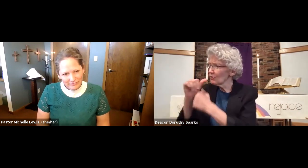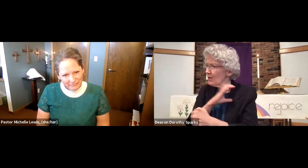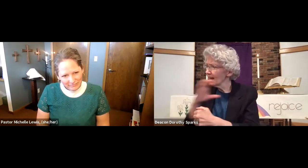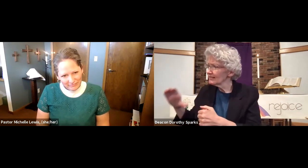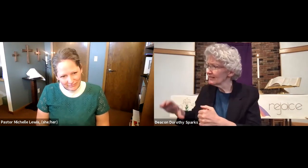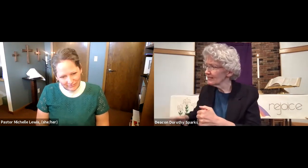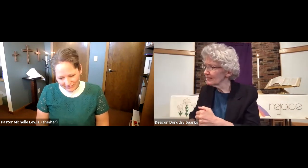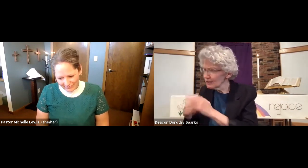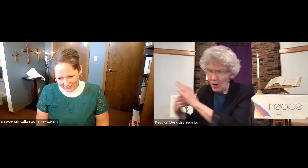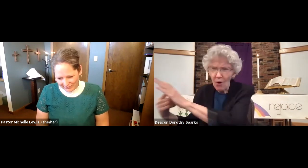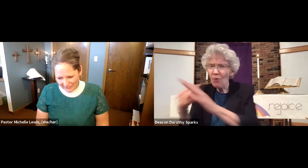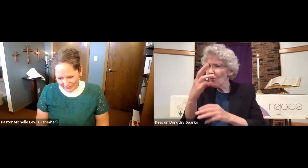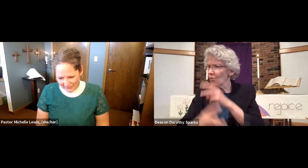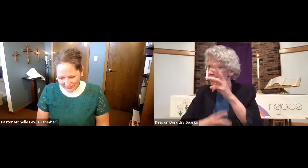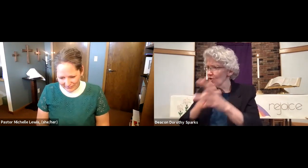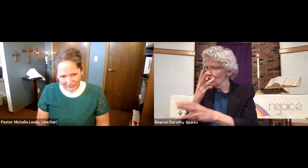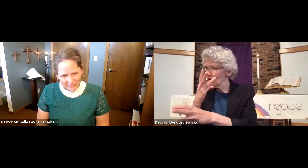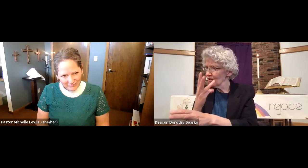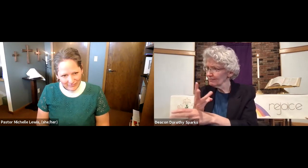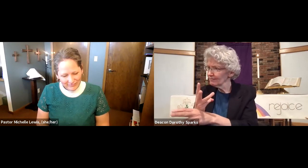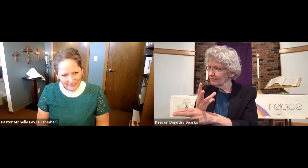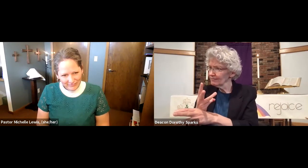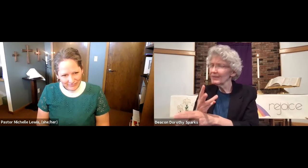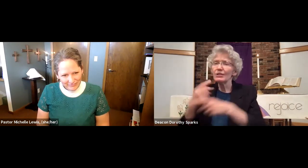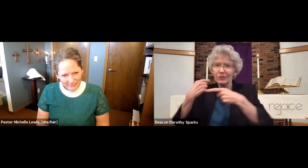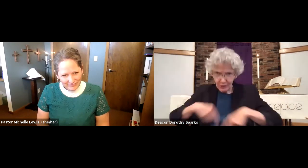Christ raised up for the world.